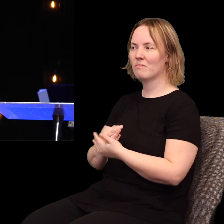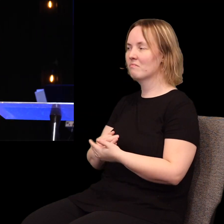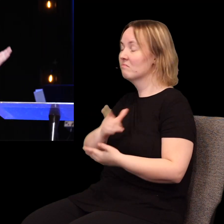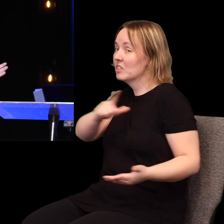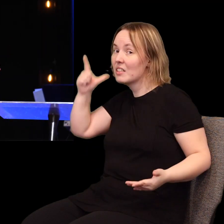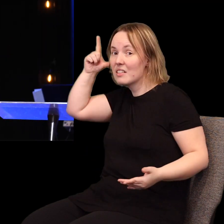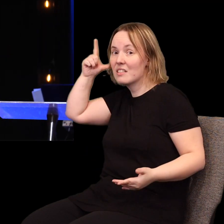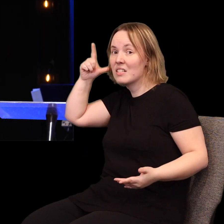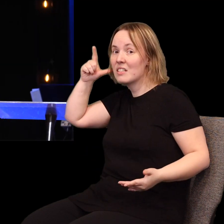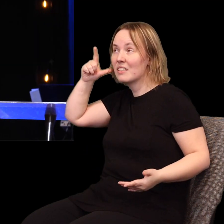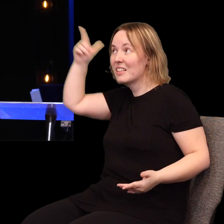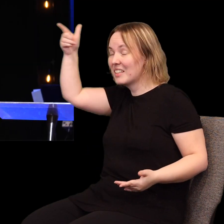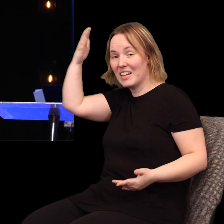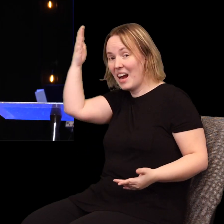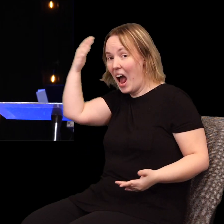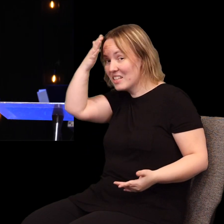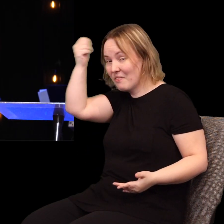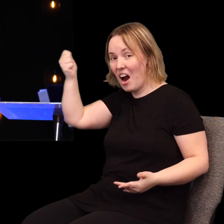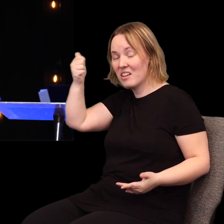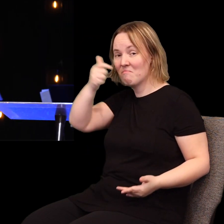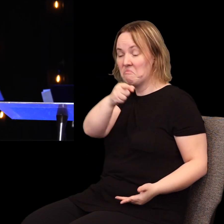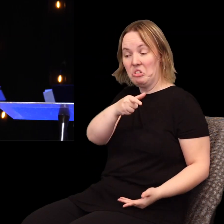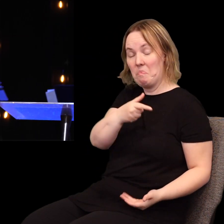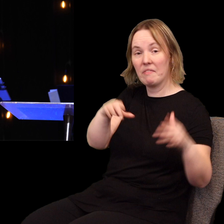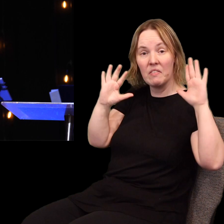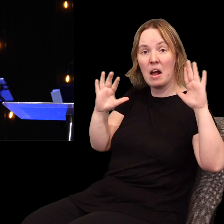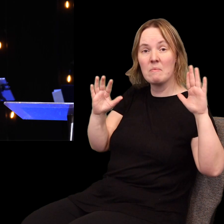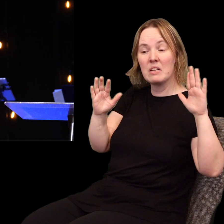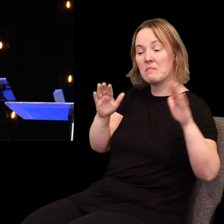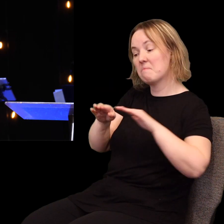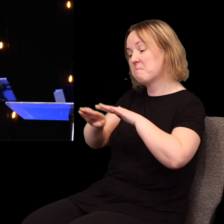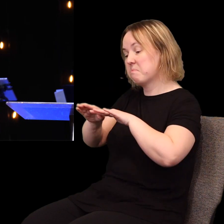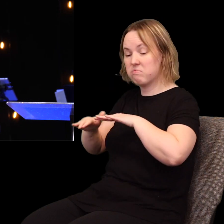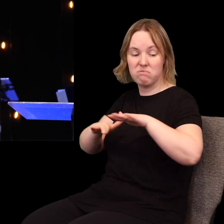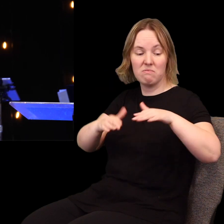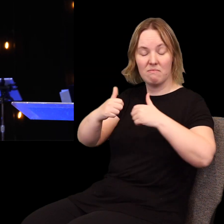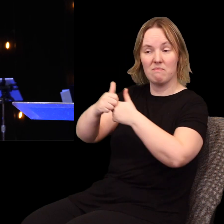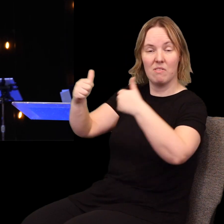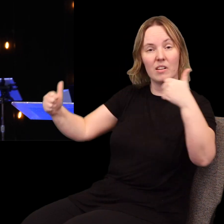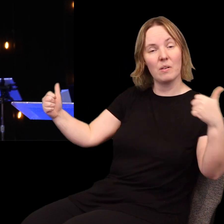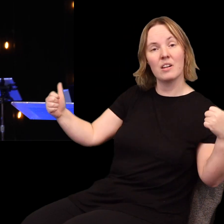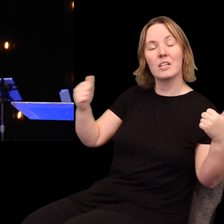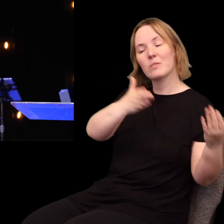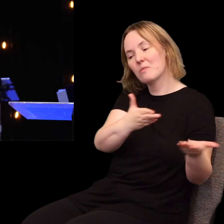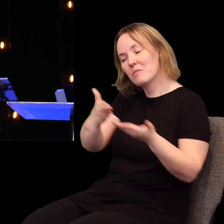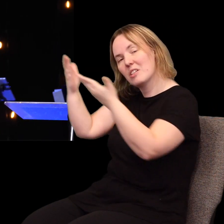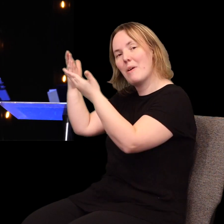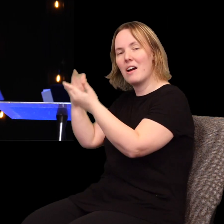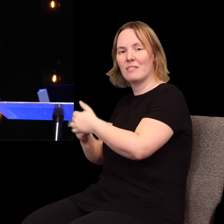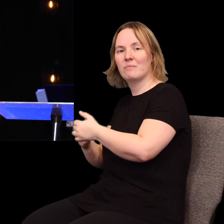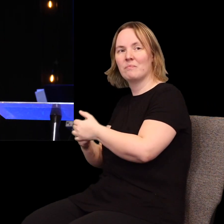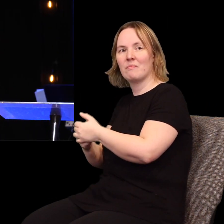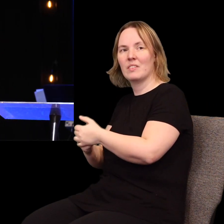listen, I've not forgotten. You may have given up. Only part of it started and you forgot it. You've walked away from it. I've not forgotten it. I want to bring you